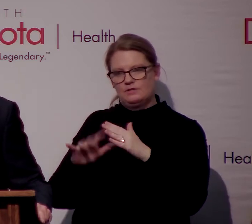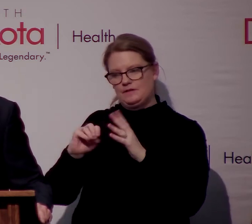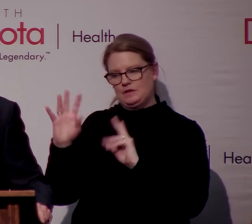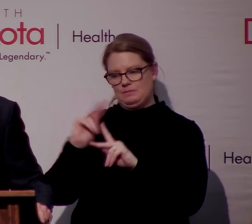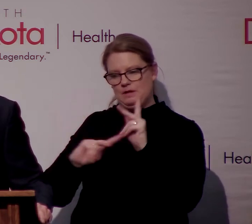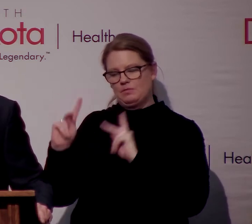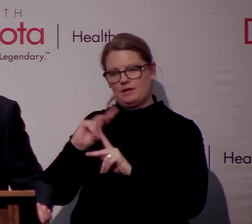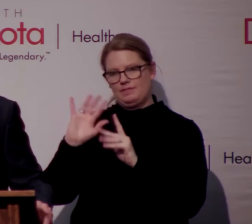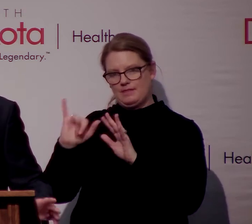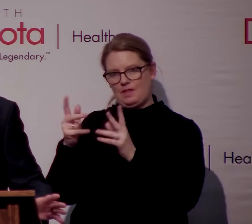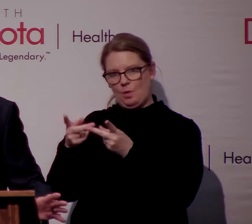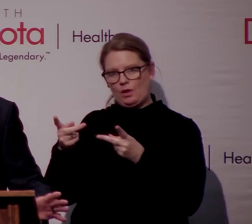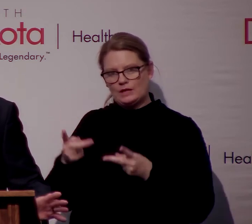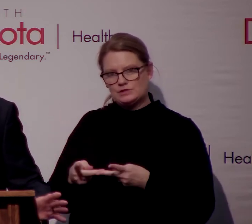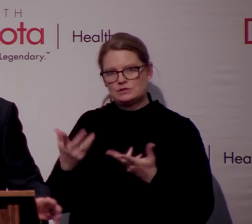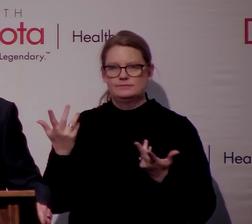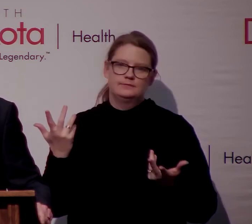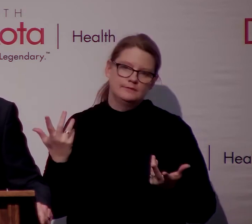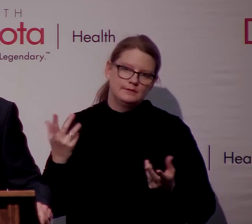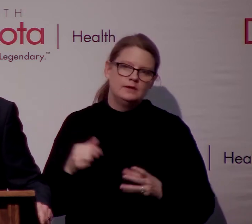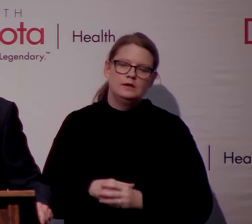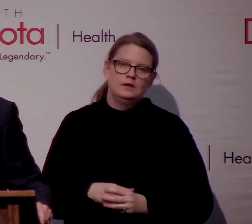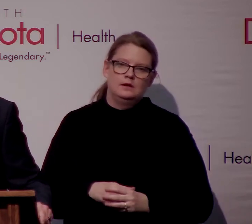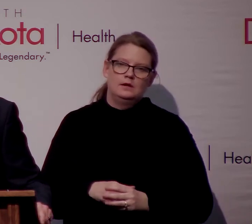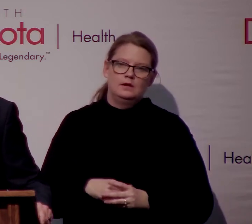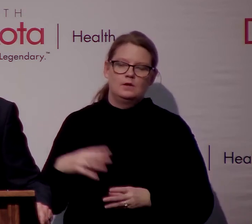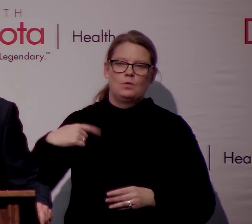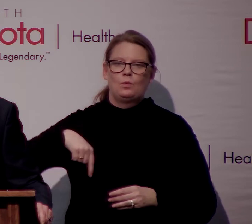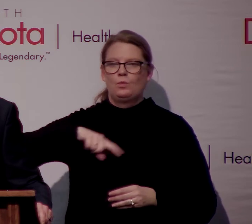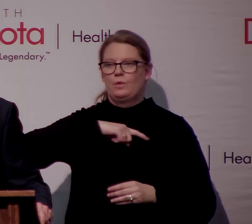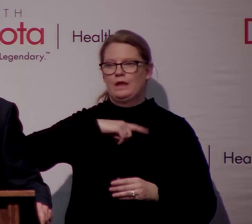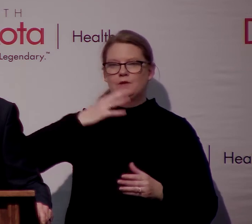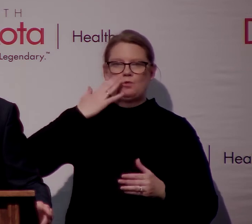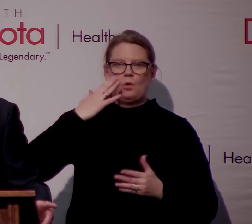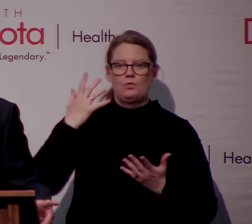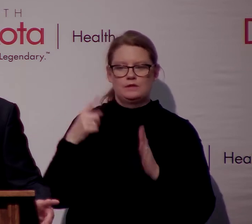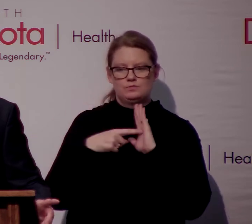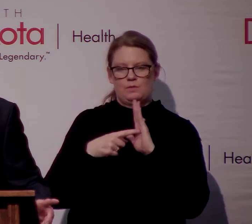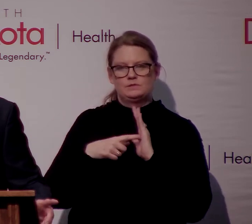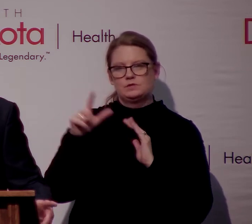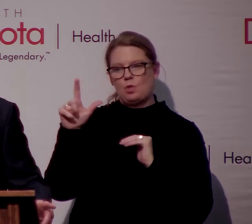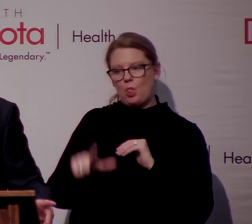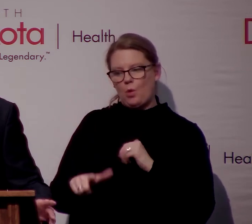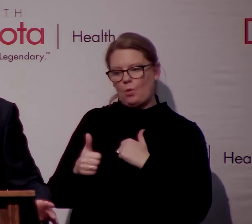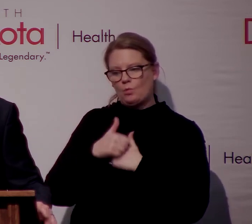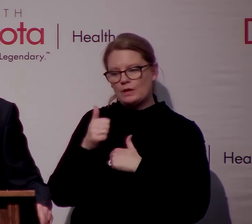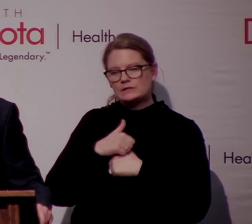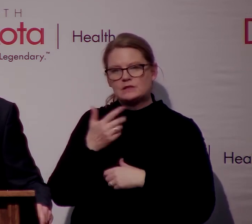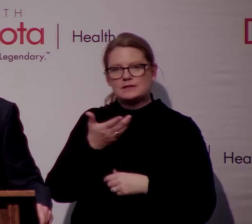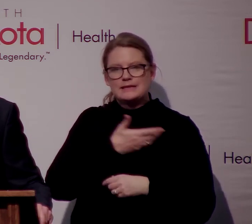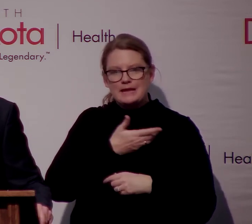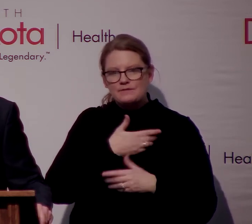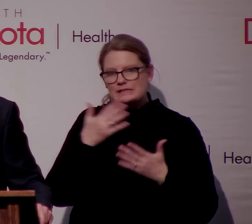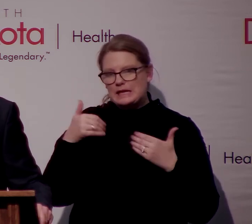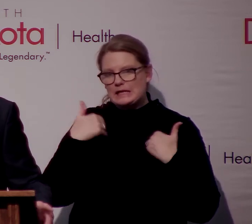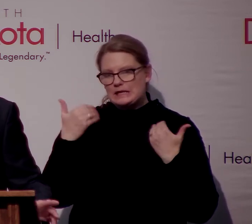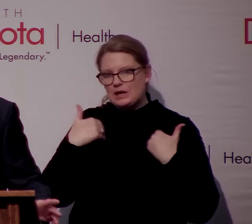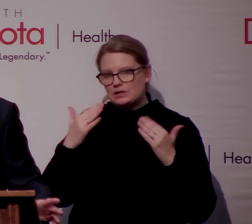those locations. Again, we know that this represents low risk to infants and young